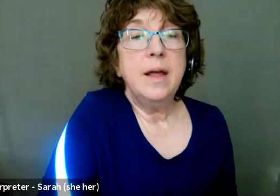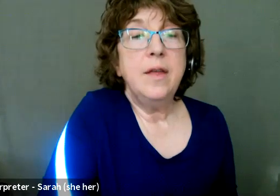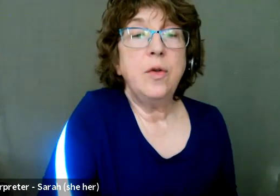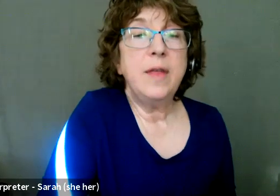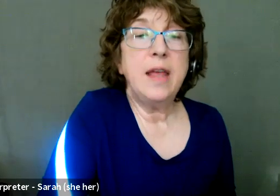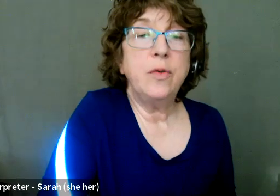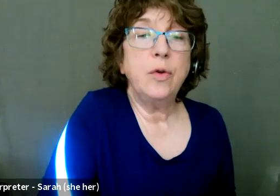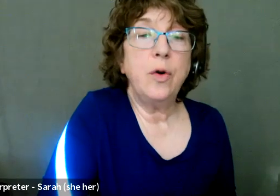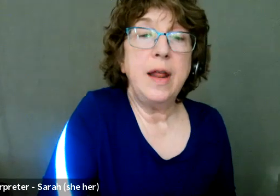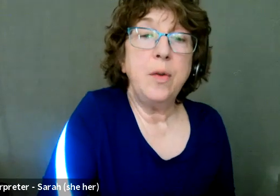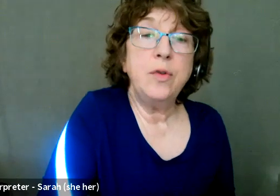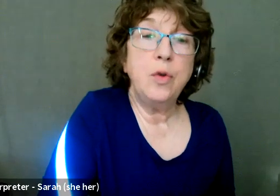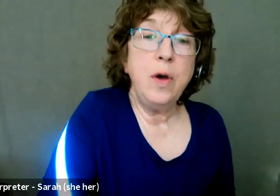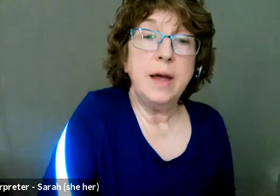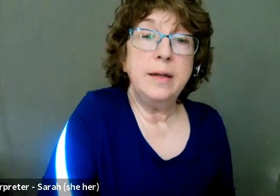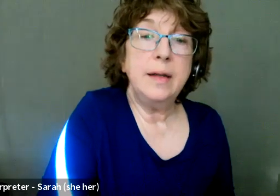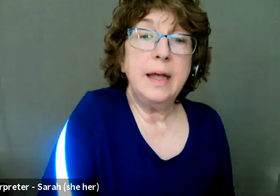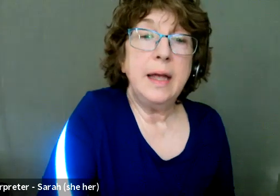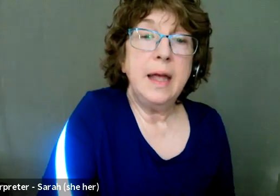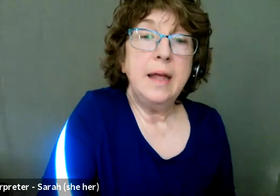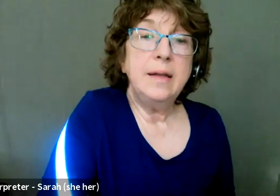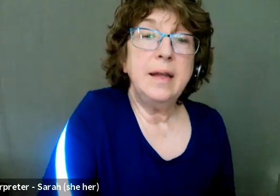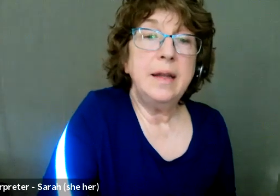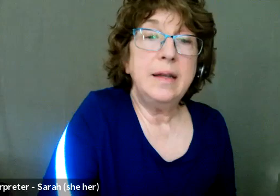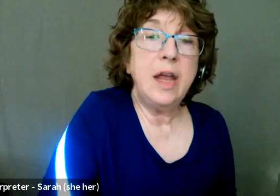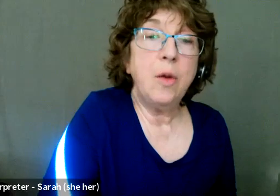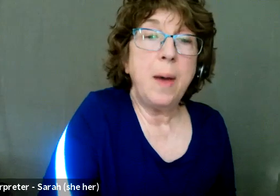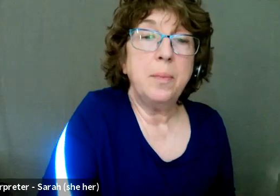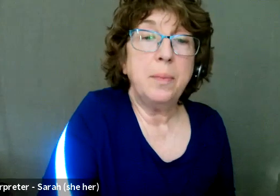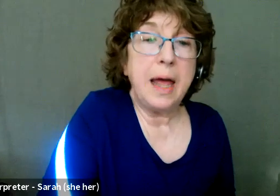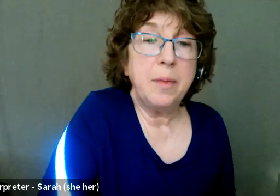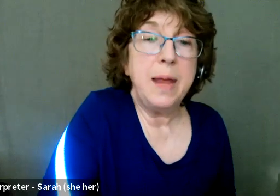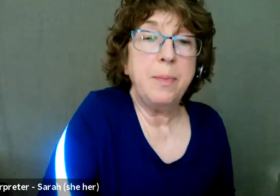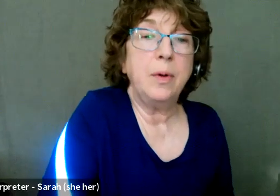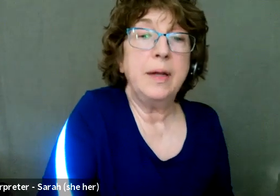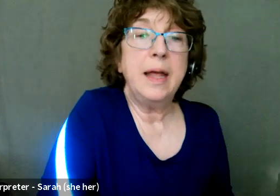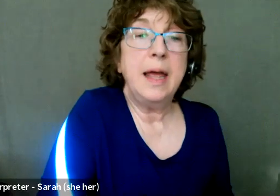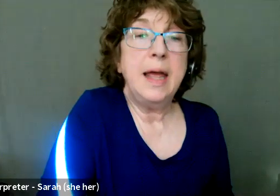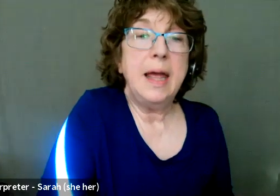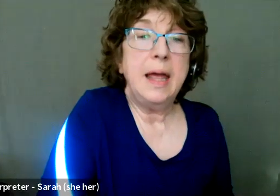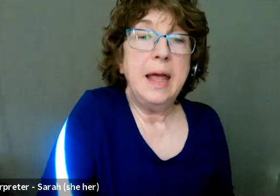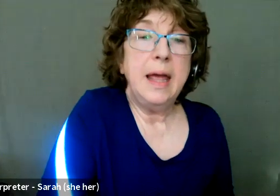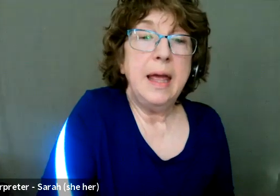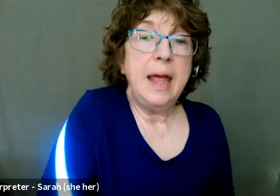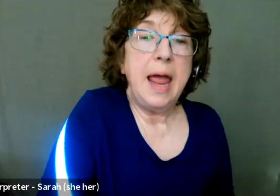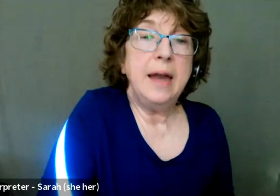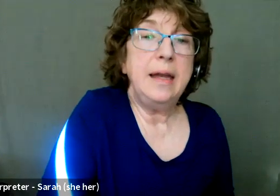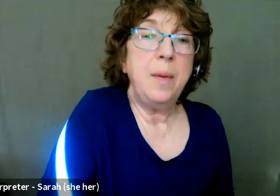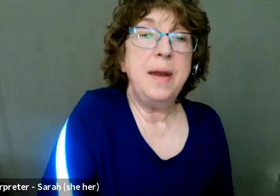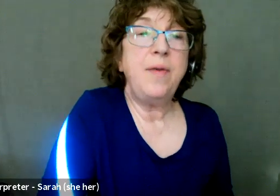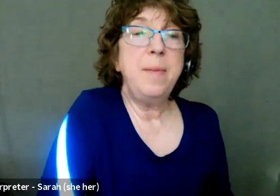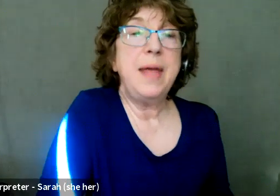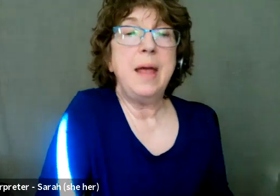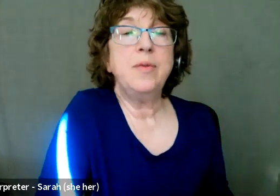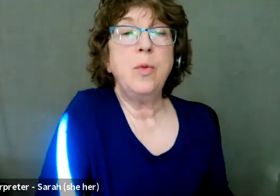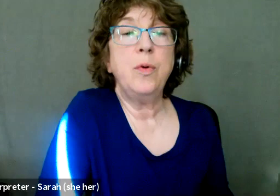And so the kids are learning, and it was good to hear about Black people.